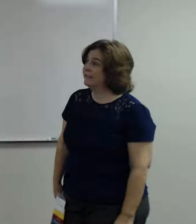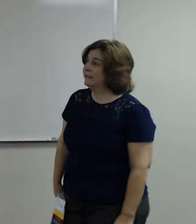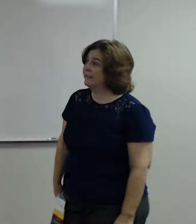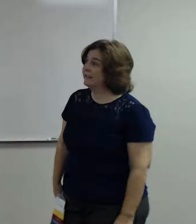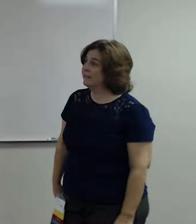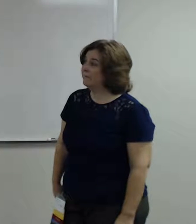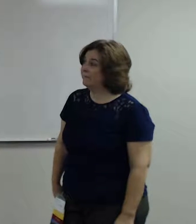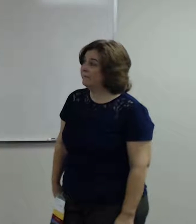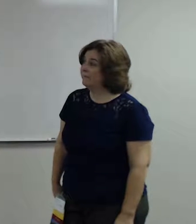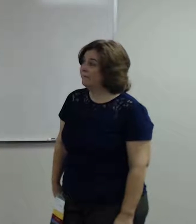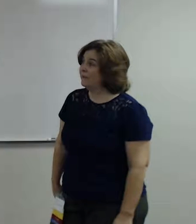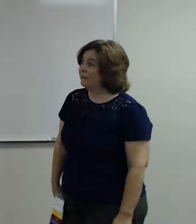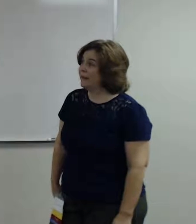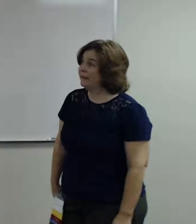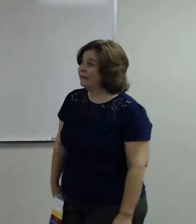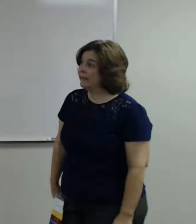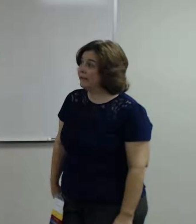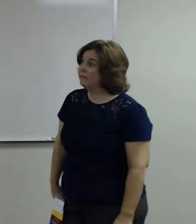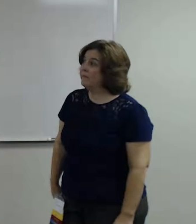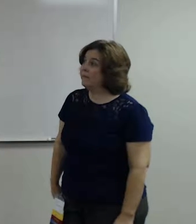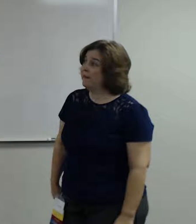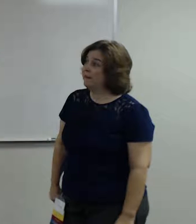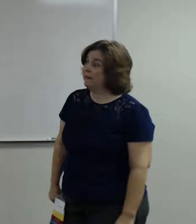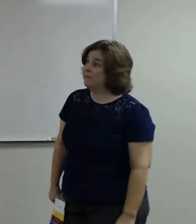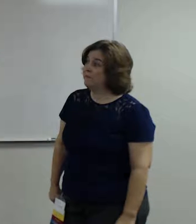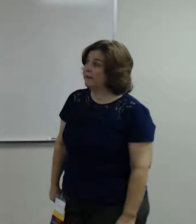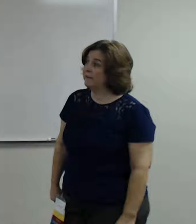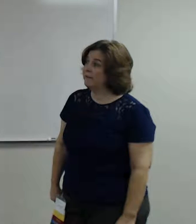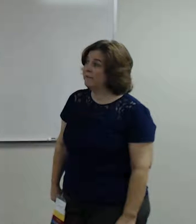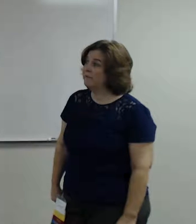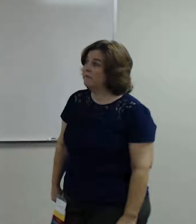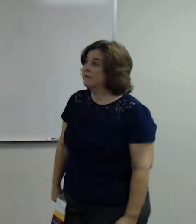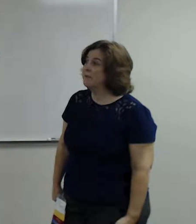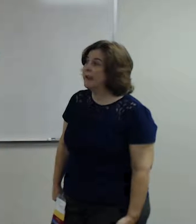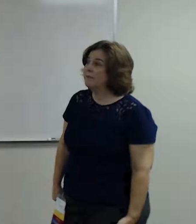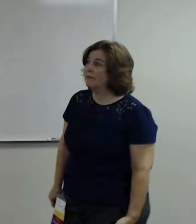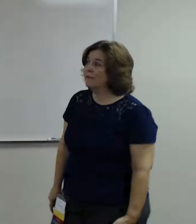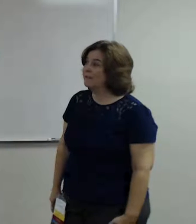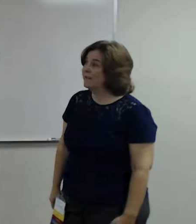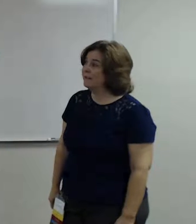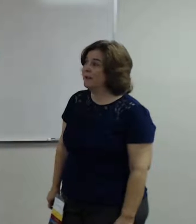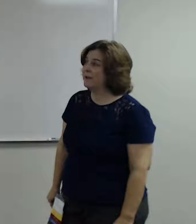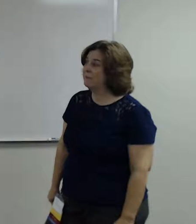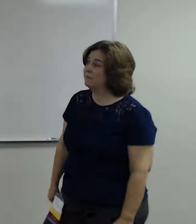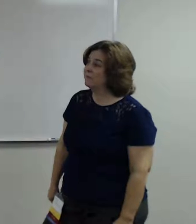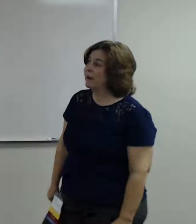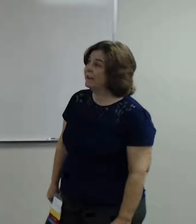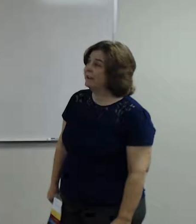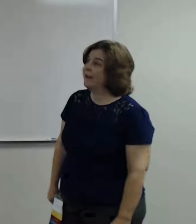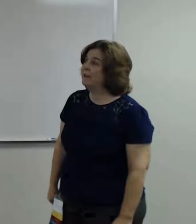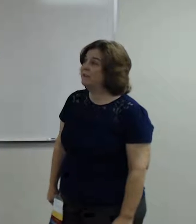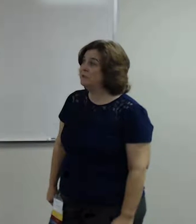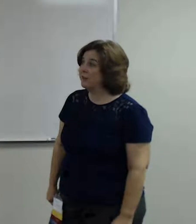can, I can glean from their experience. If there was a paper, a standard paper of some kind, that I could share